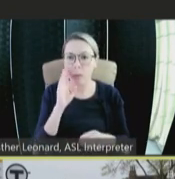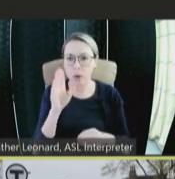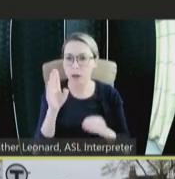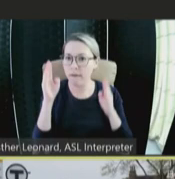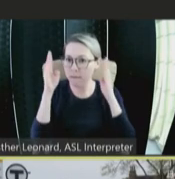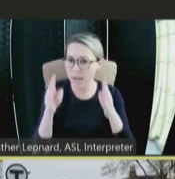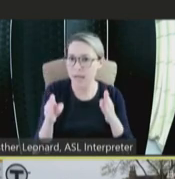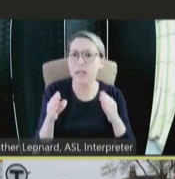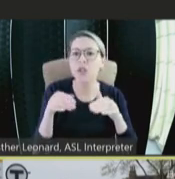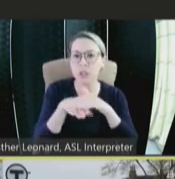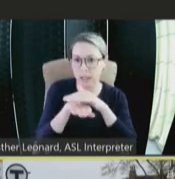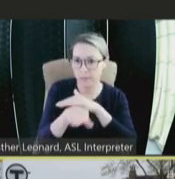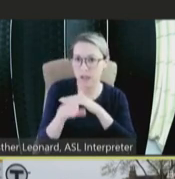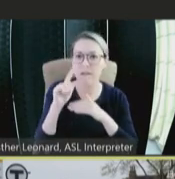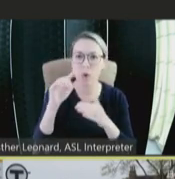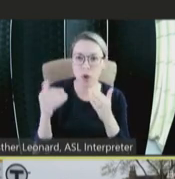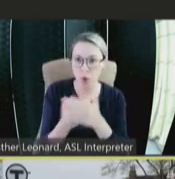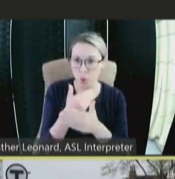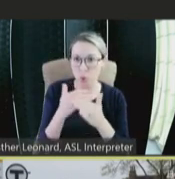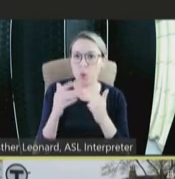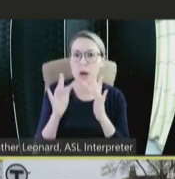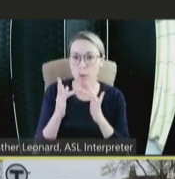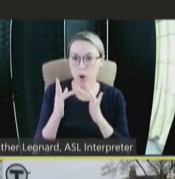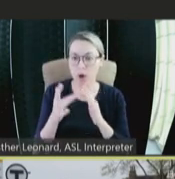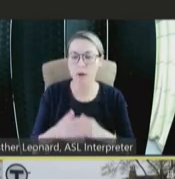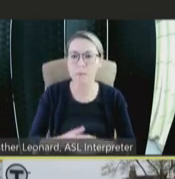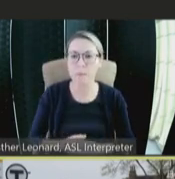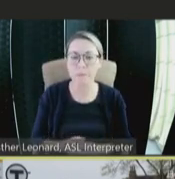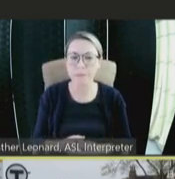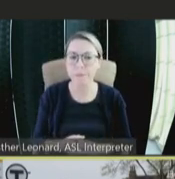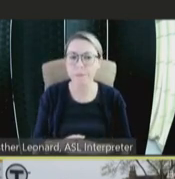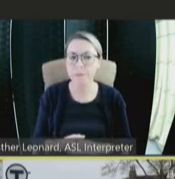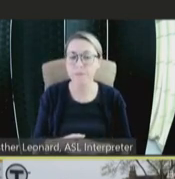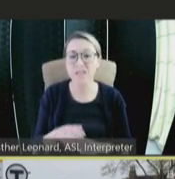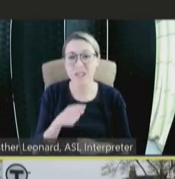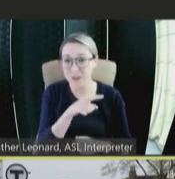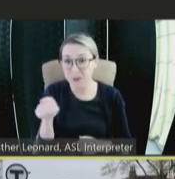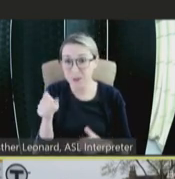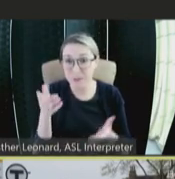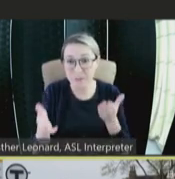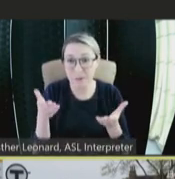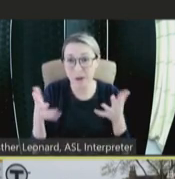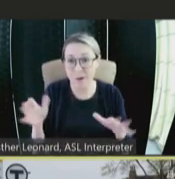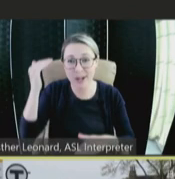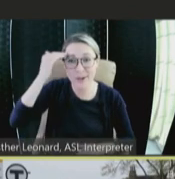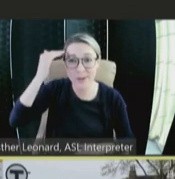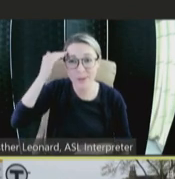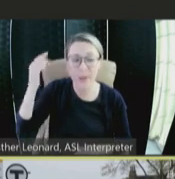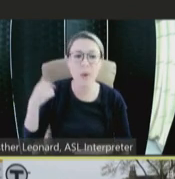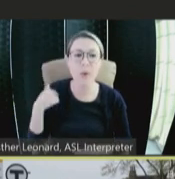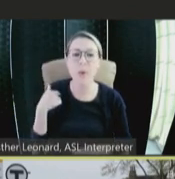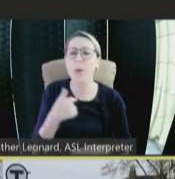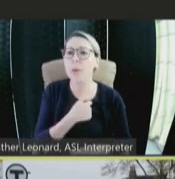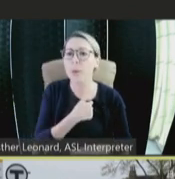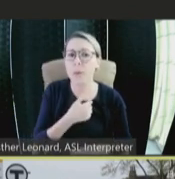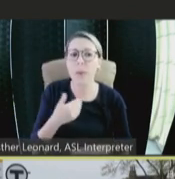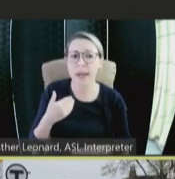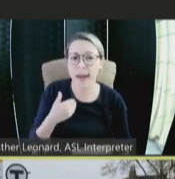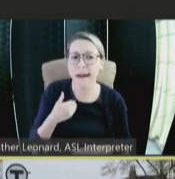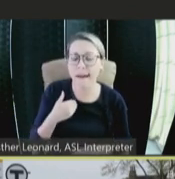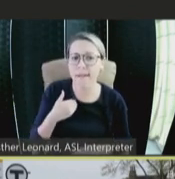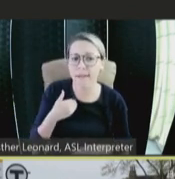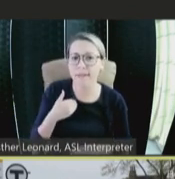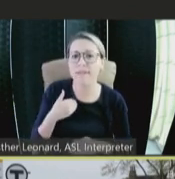accessibility in the new network. And as folks may already know, we have released a